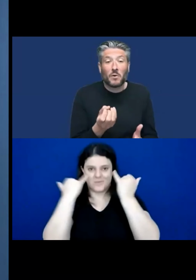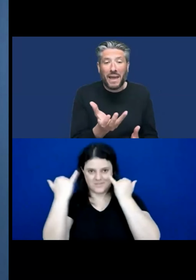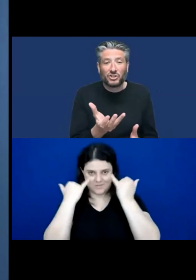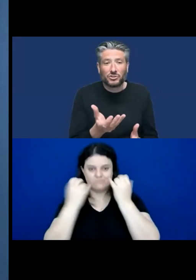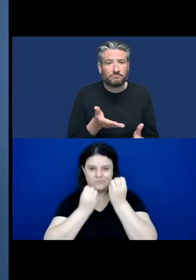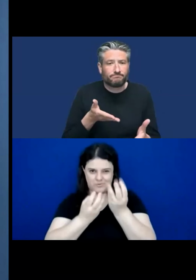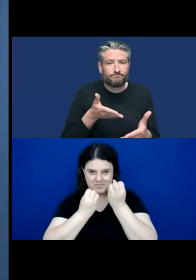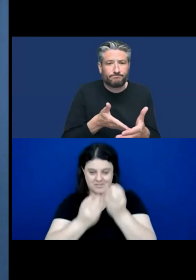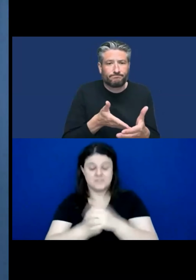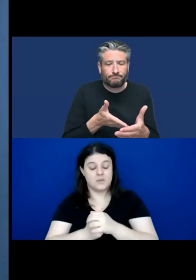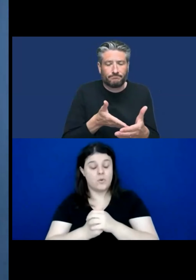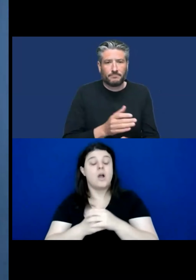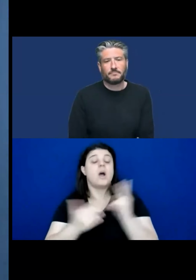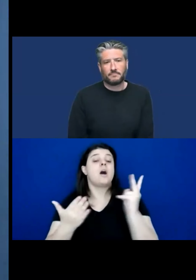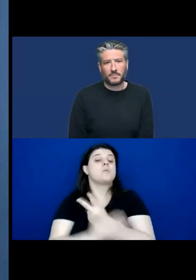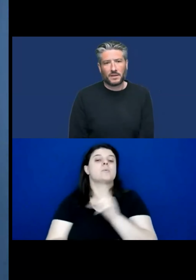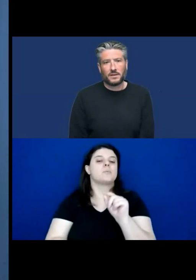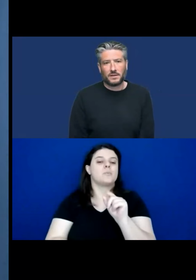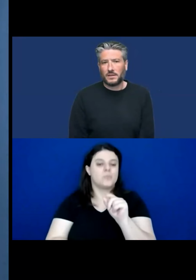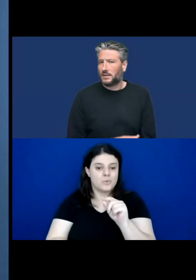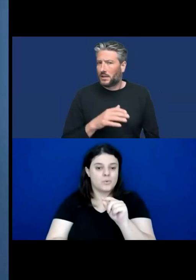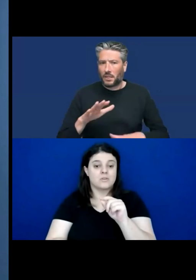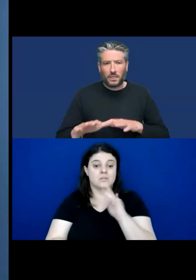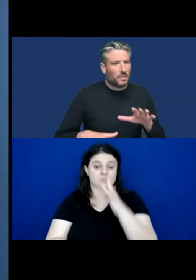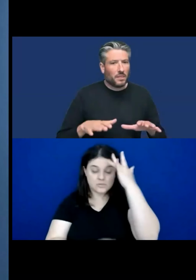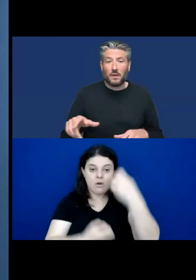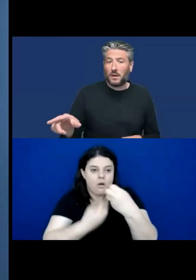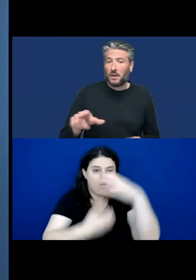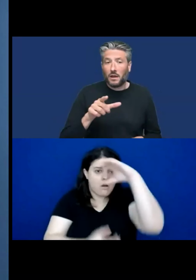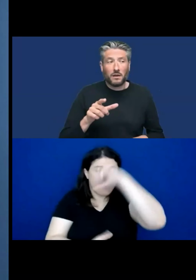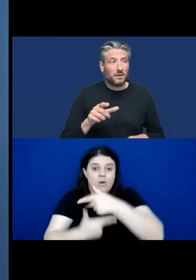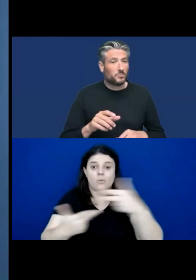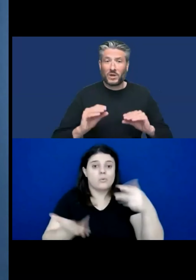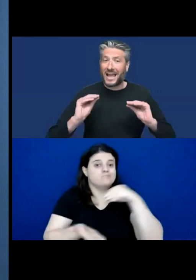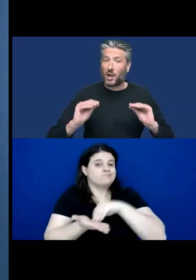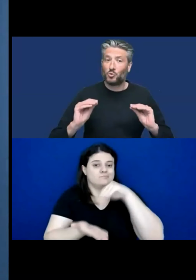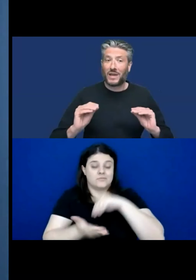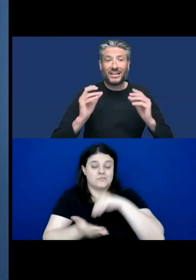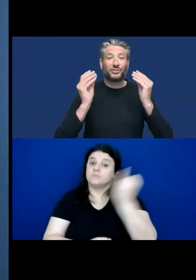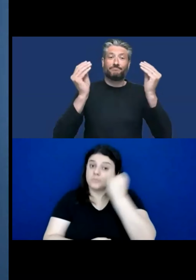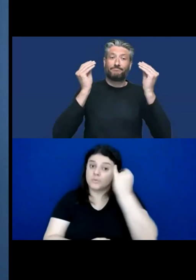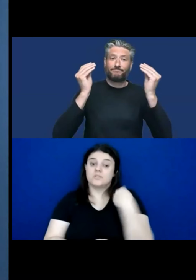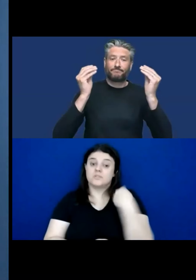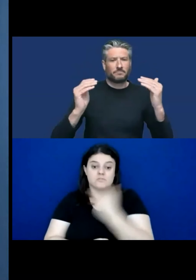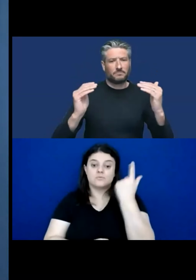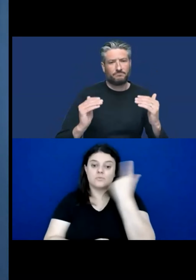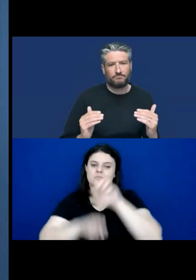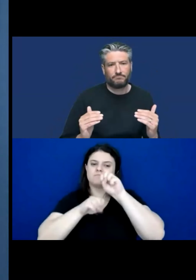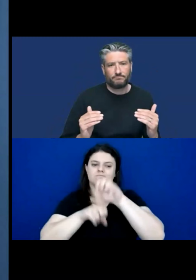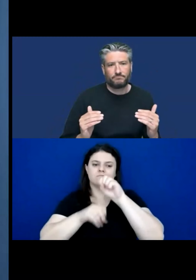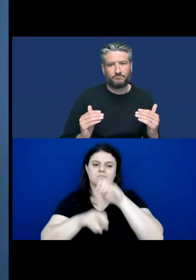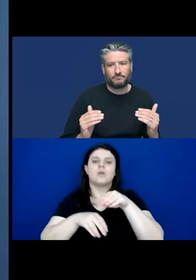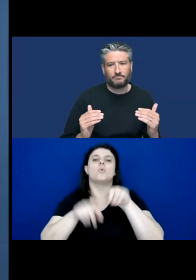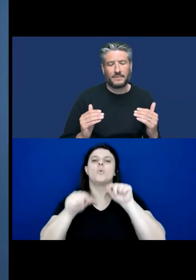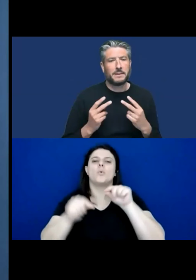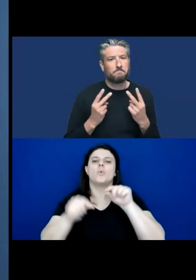leads to lack of education. And it's very important for us to get good education, to exchange knowledge,